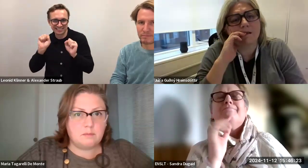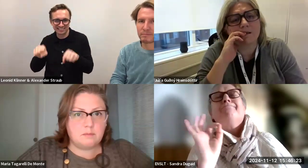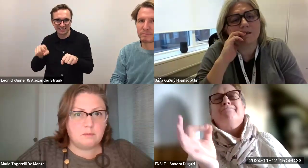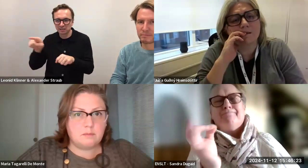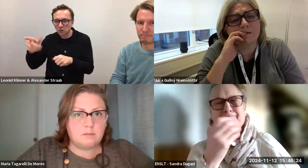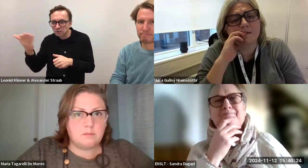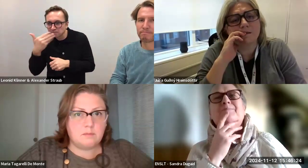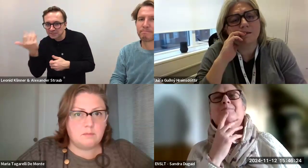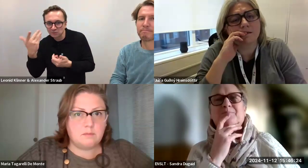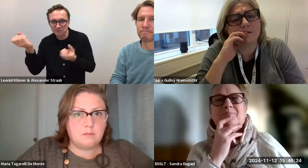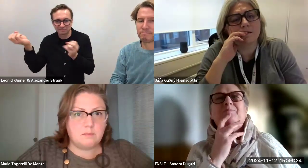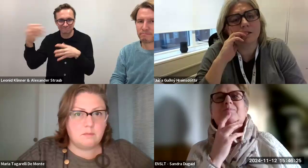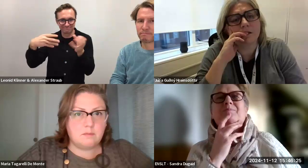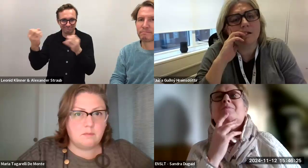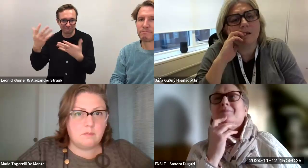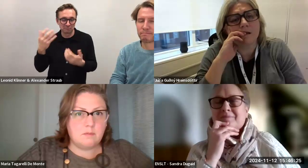already a